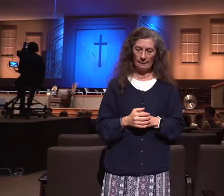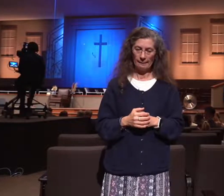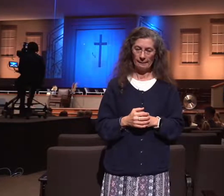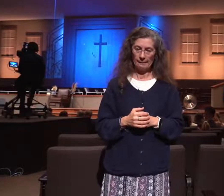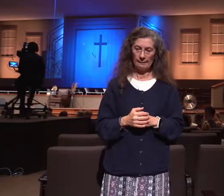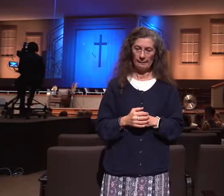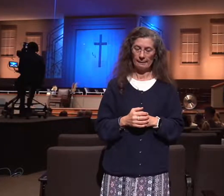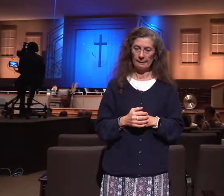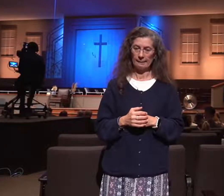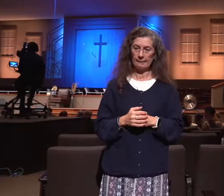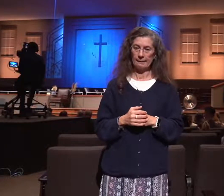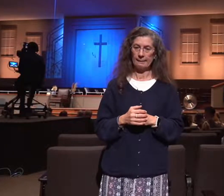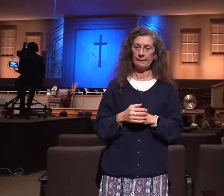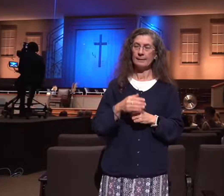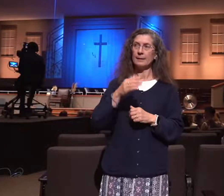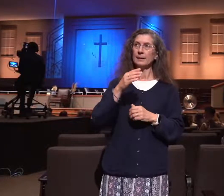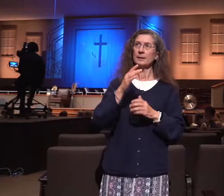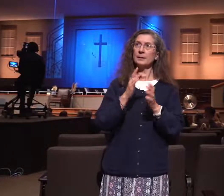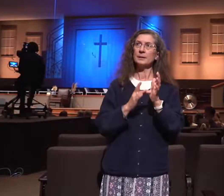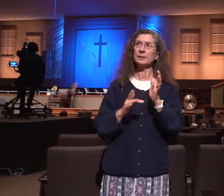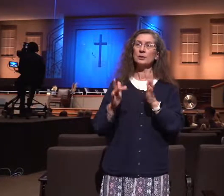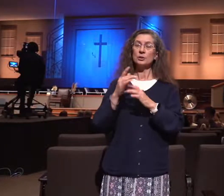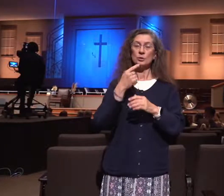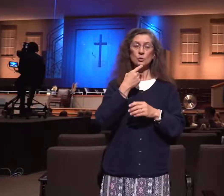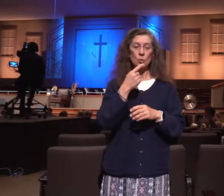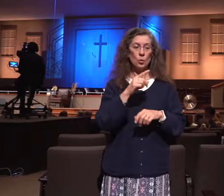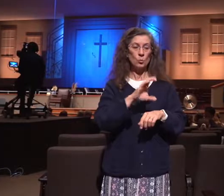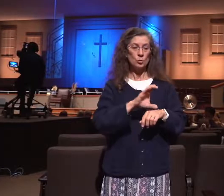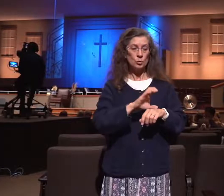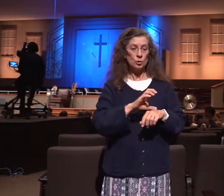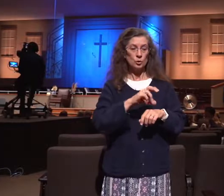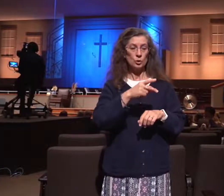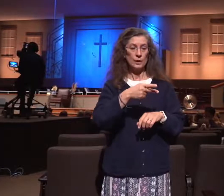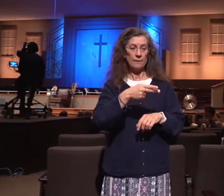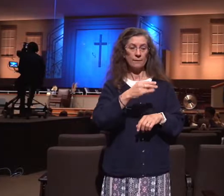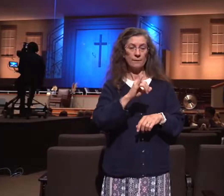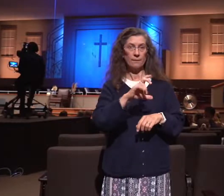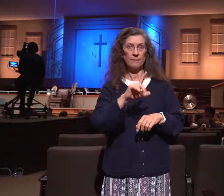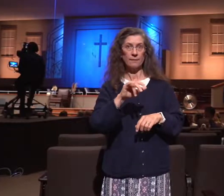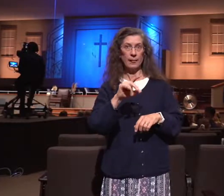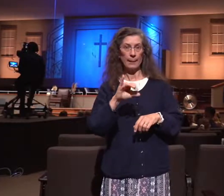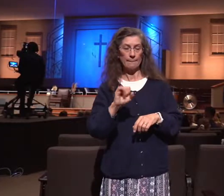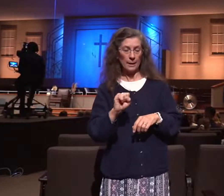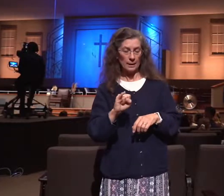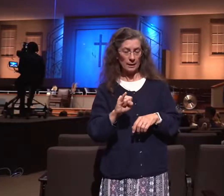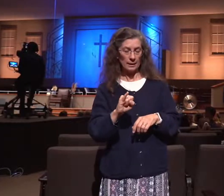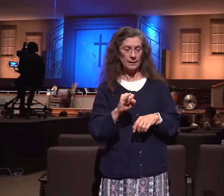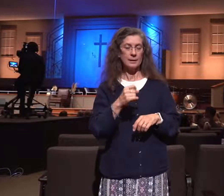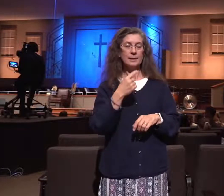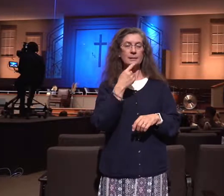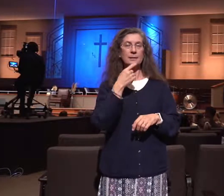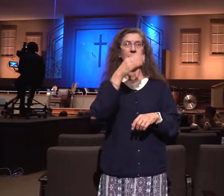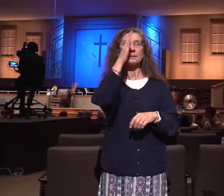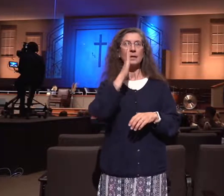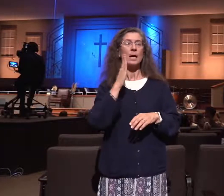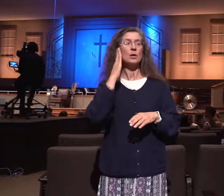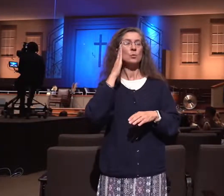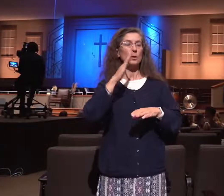Listen to what he said to the church at Philippi. But my God shall supply all your